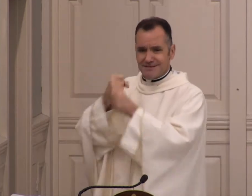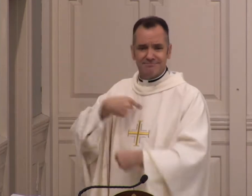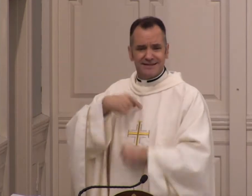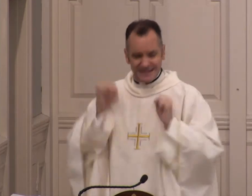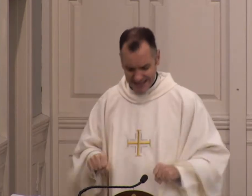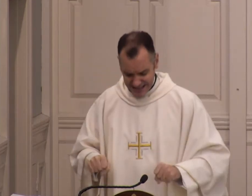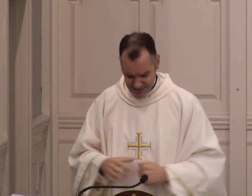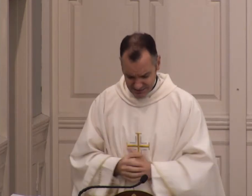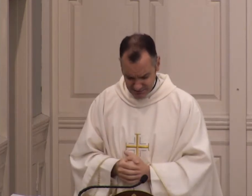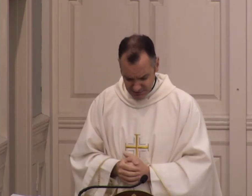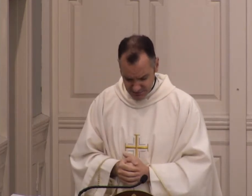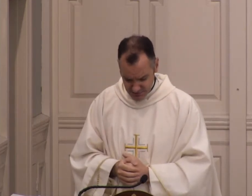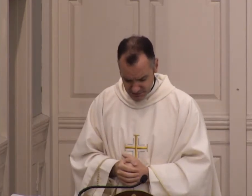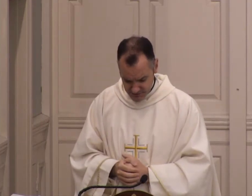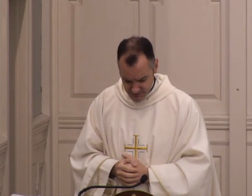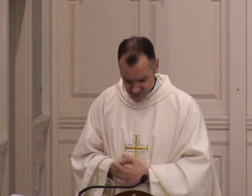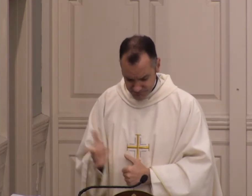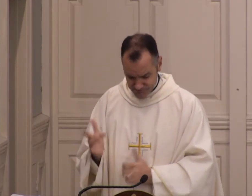clean."